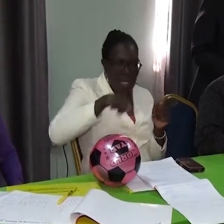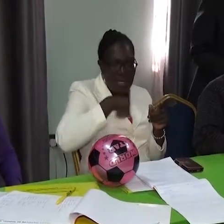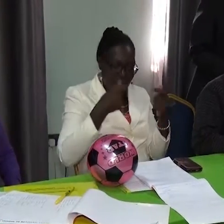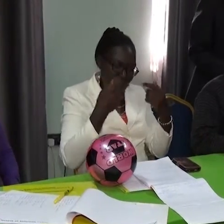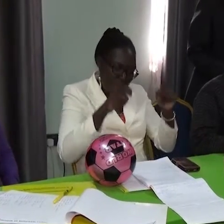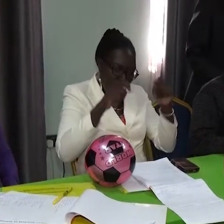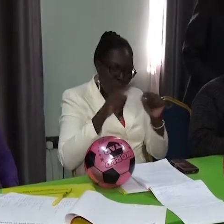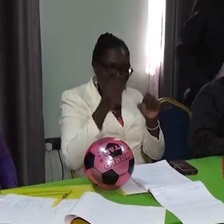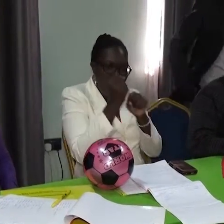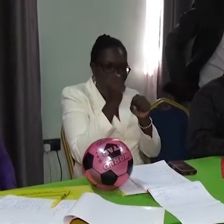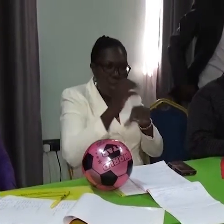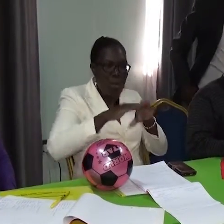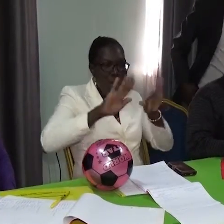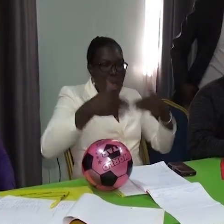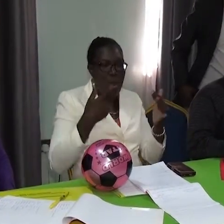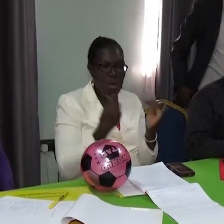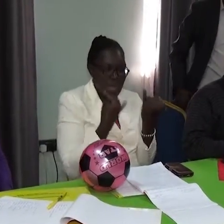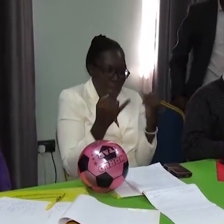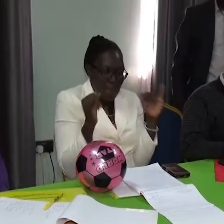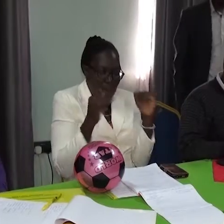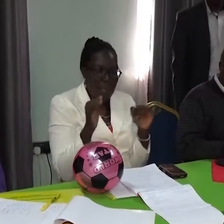and how we can also be able to achieve this.